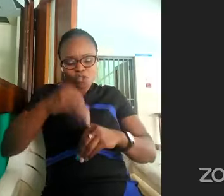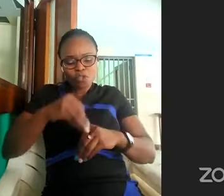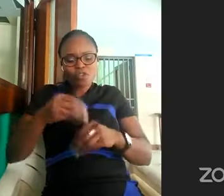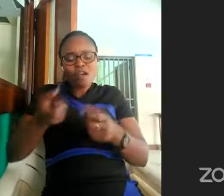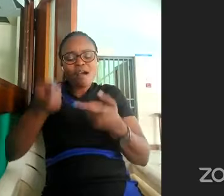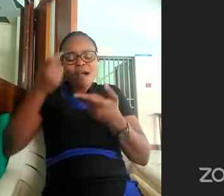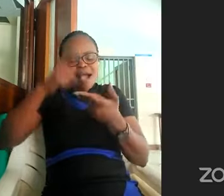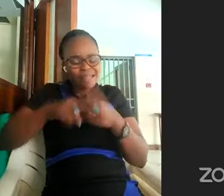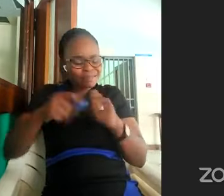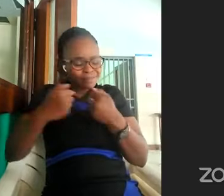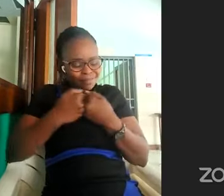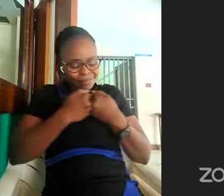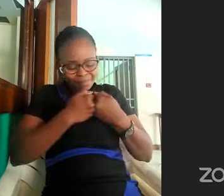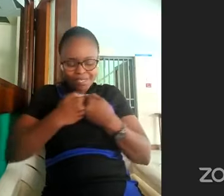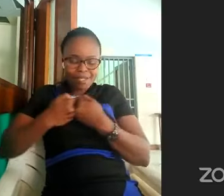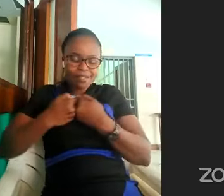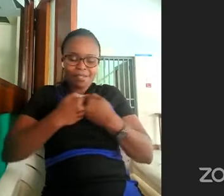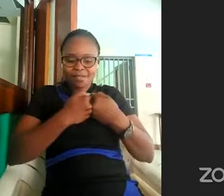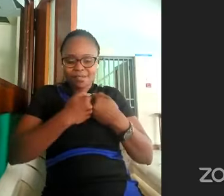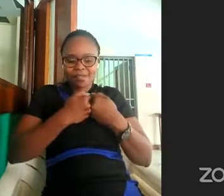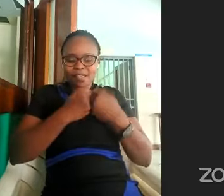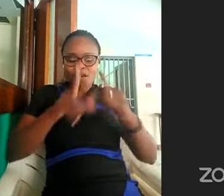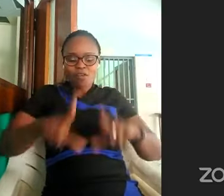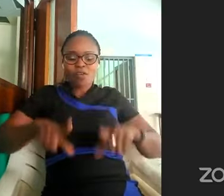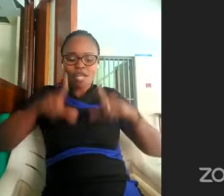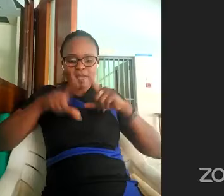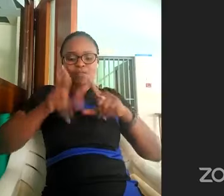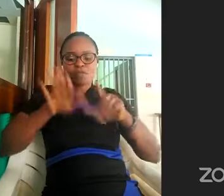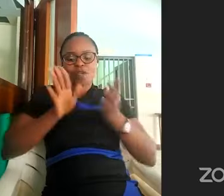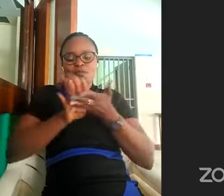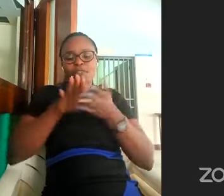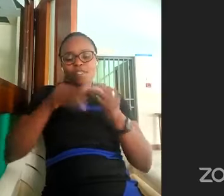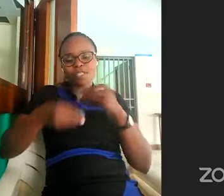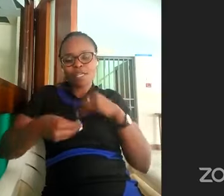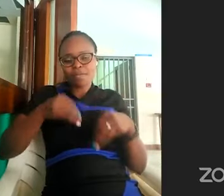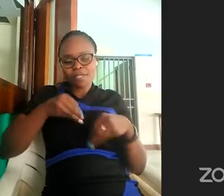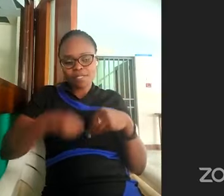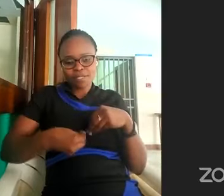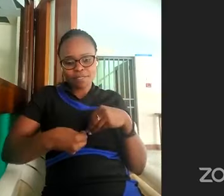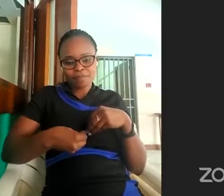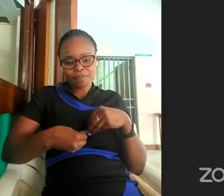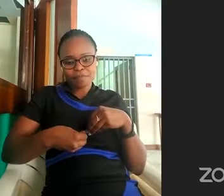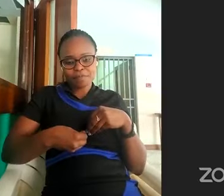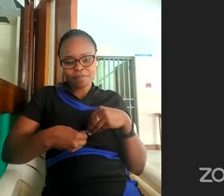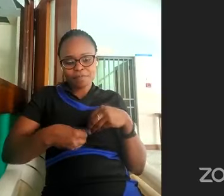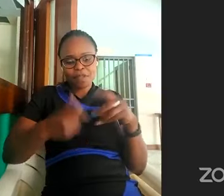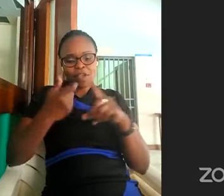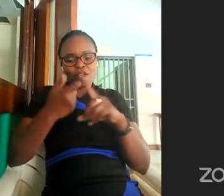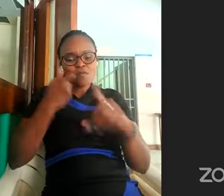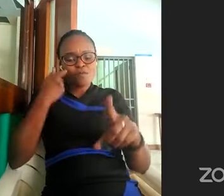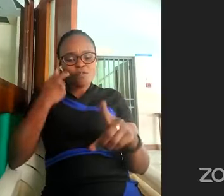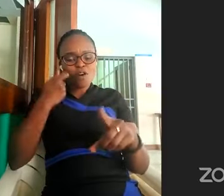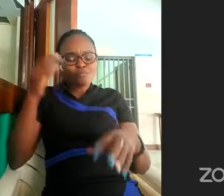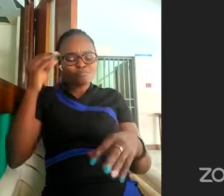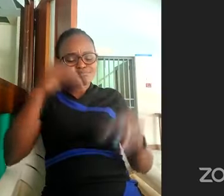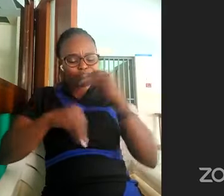part of the lives of women with disabilities. From the embezzlement of public funds intended to benefit